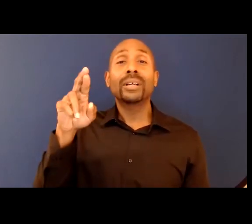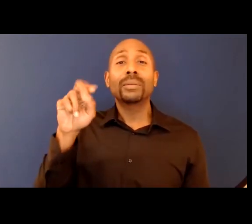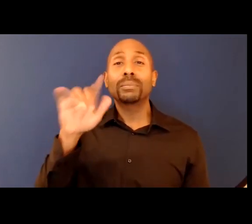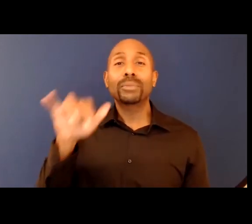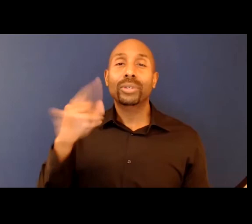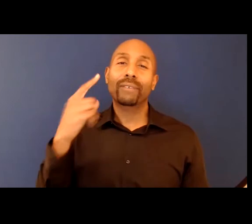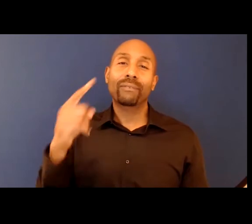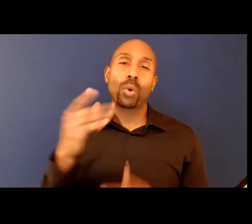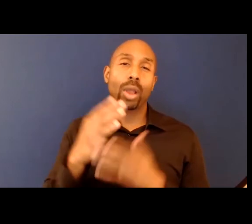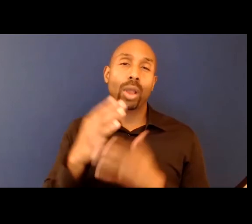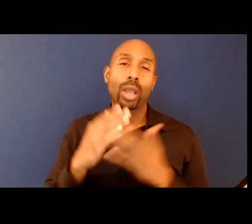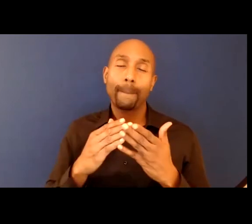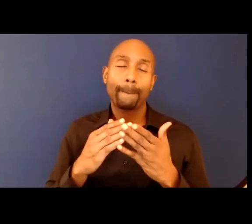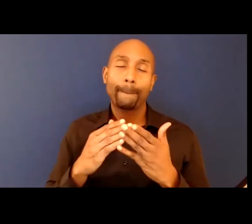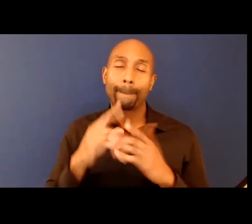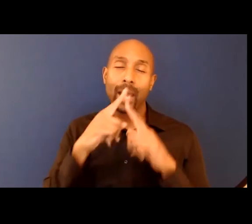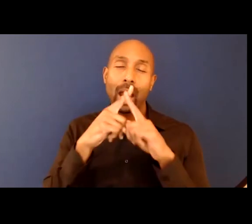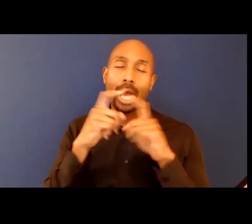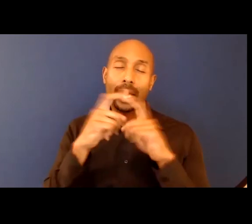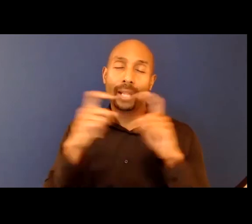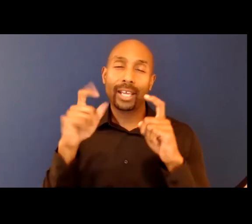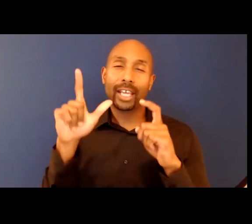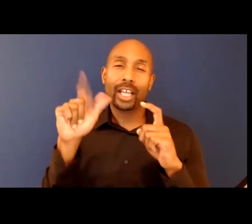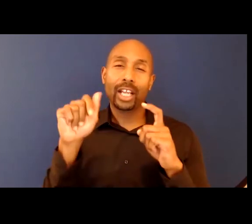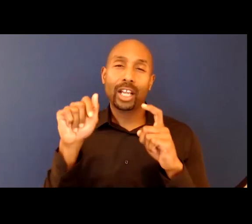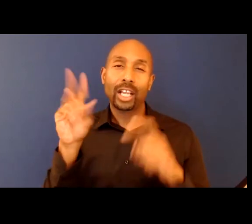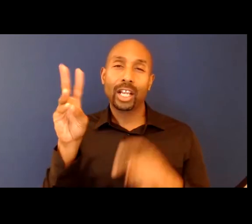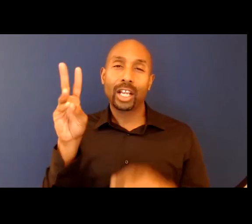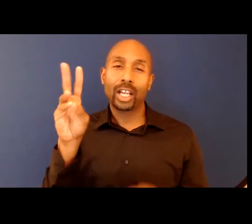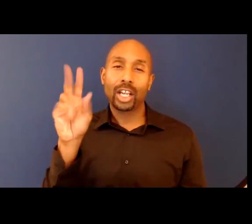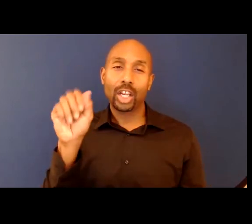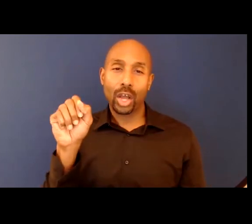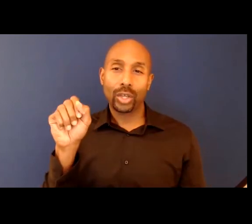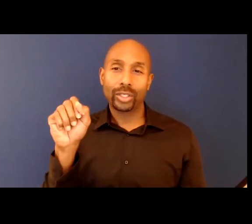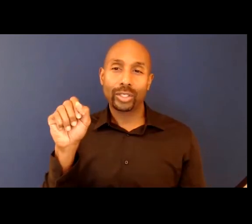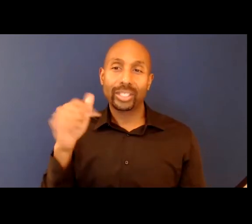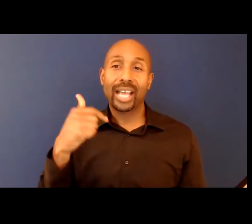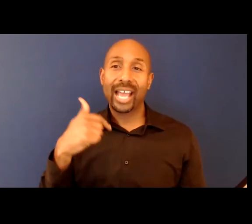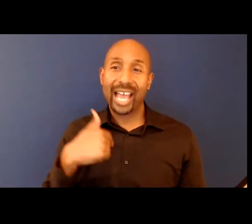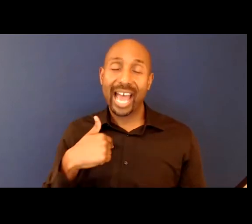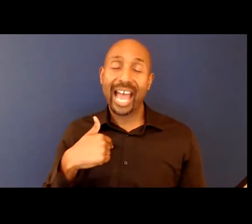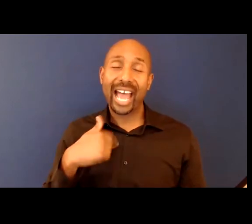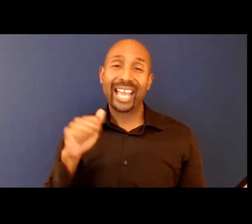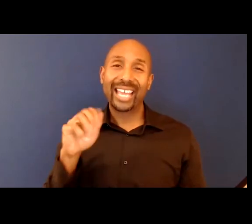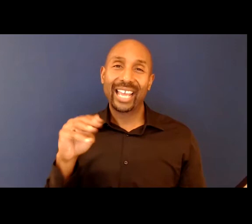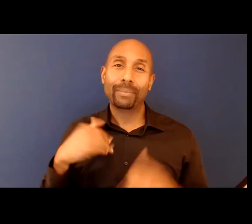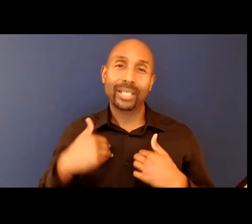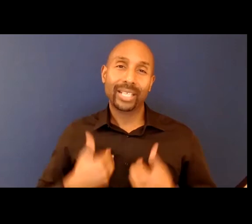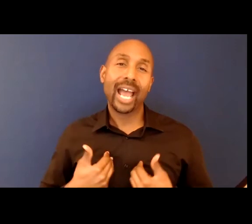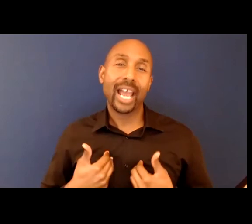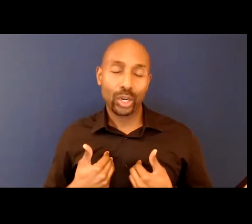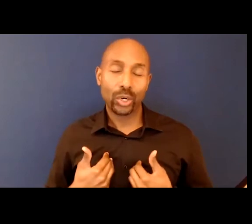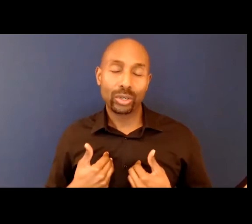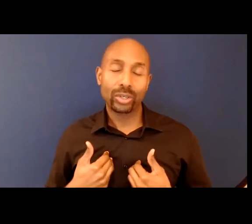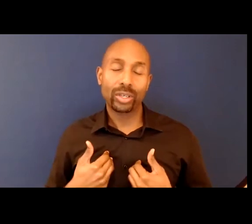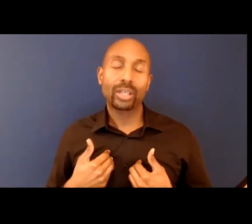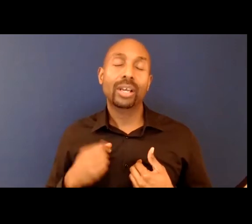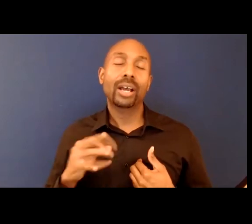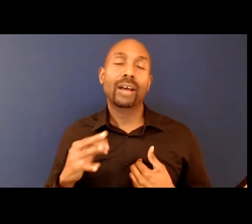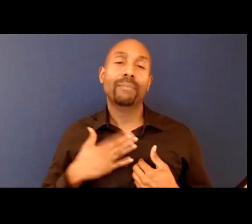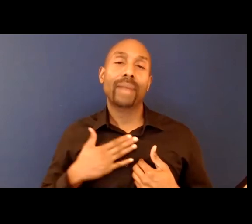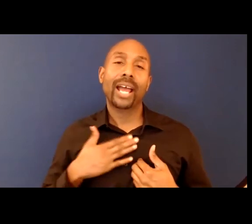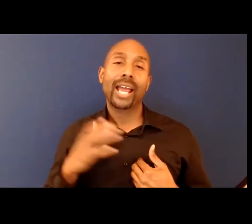Laws." I am tired of my own voice right now, and I'm